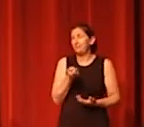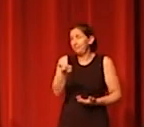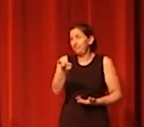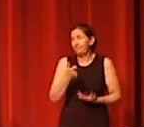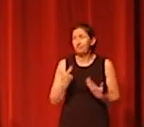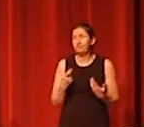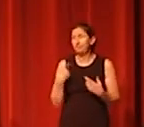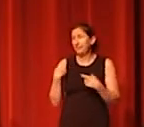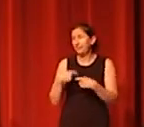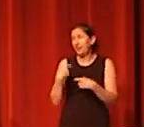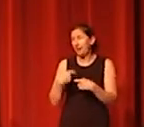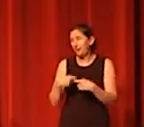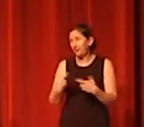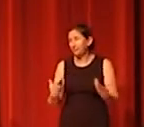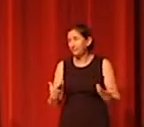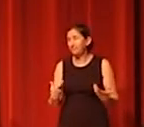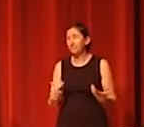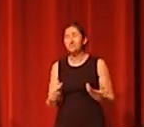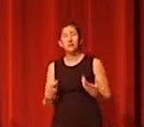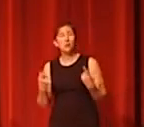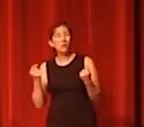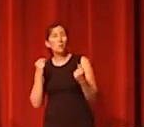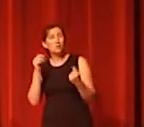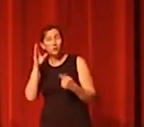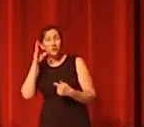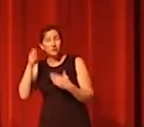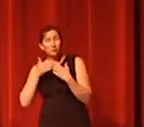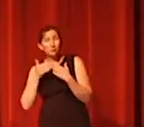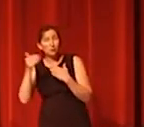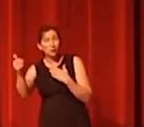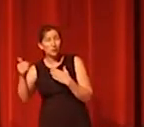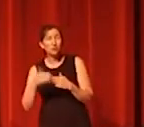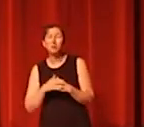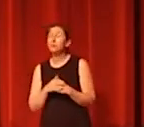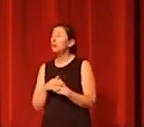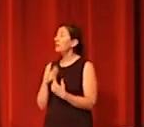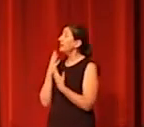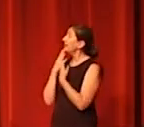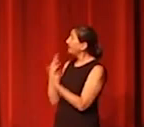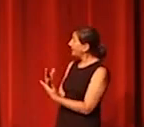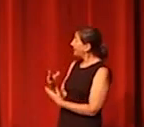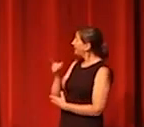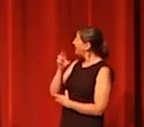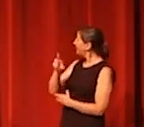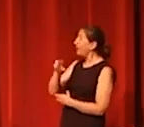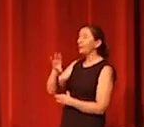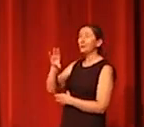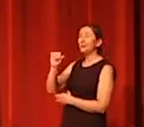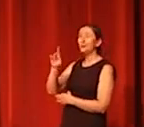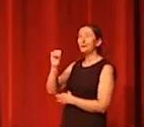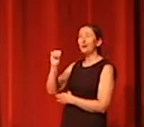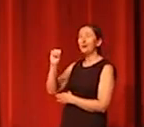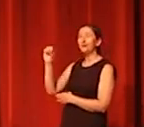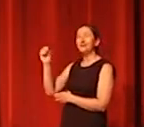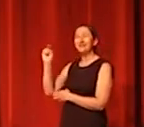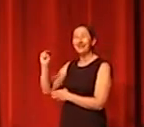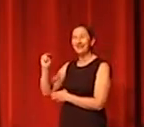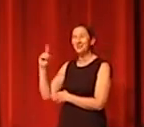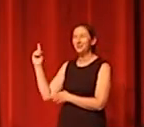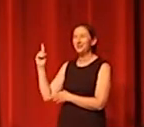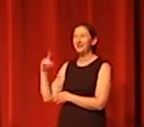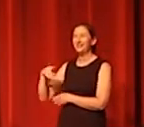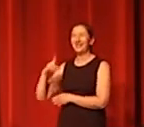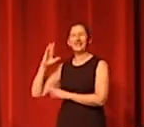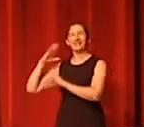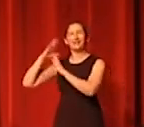where we're moving forward from here, thankfully, Dr. Carlson is our PI for the head clinical